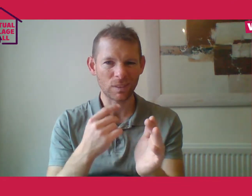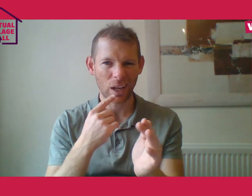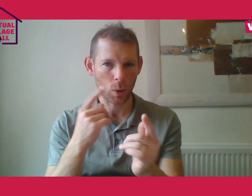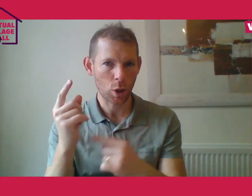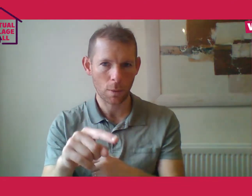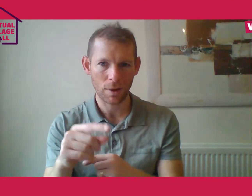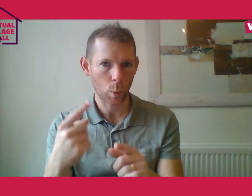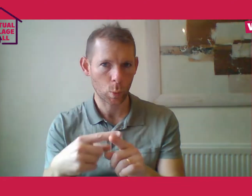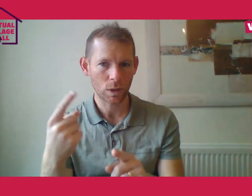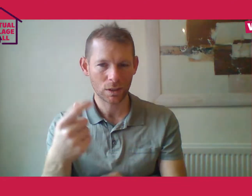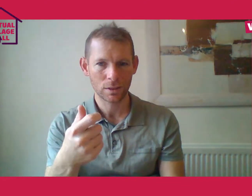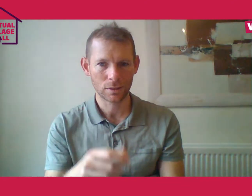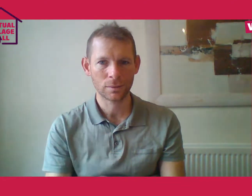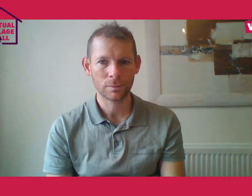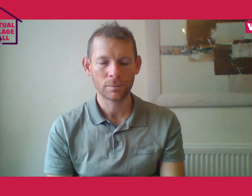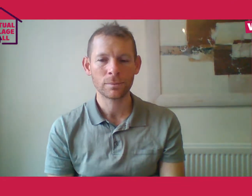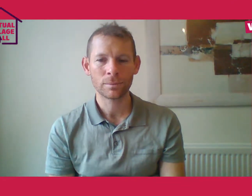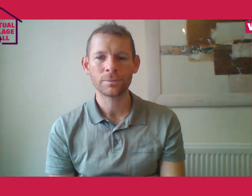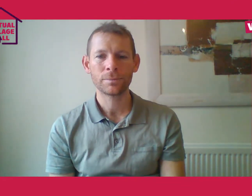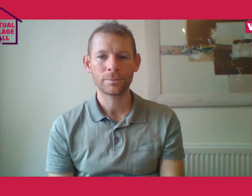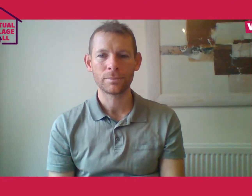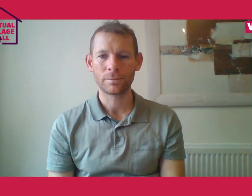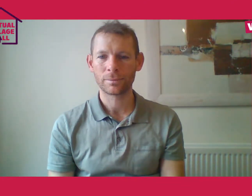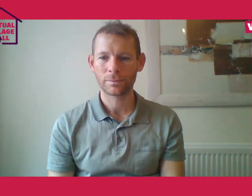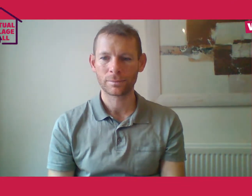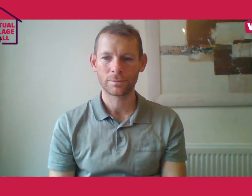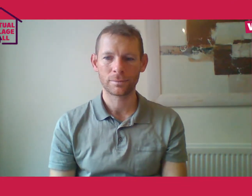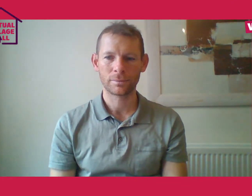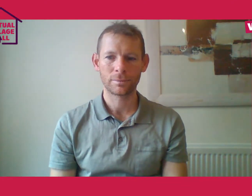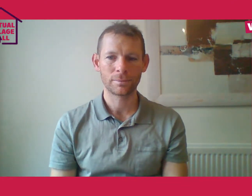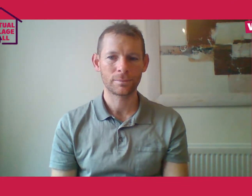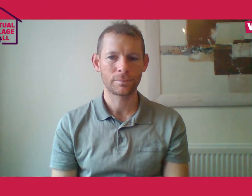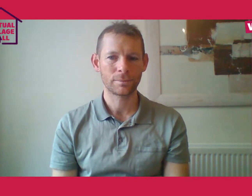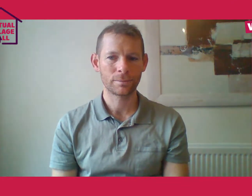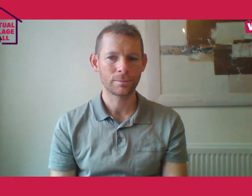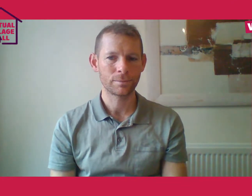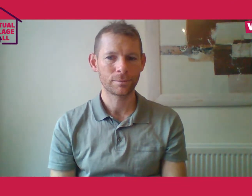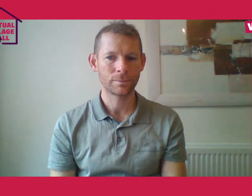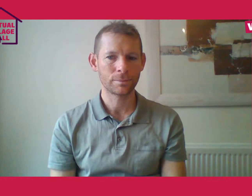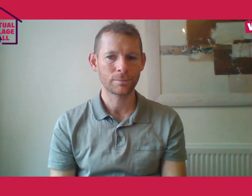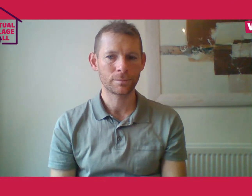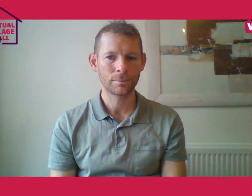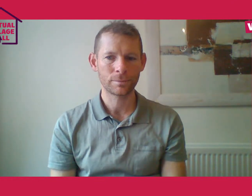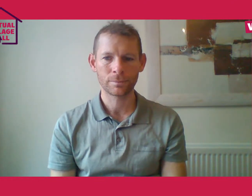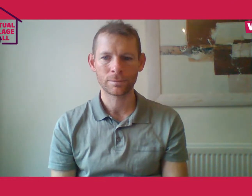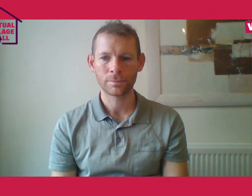Just giving everybody 1 minute to practice what we've done, and then we'll all join back in together again.